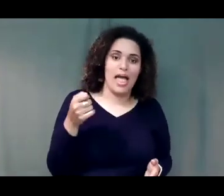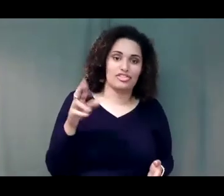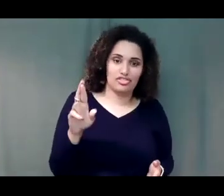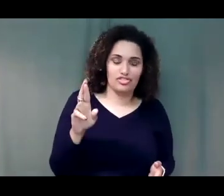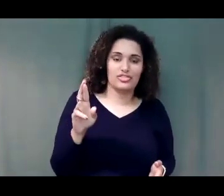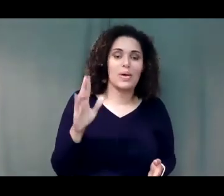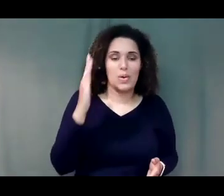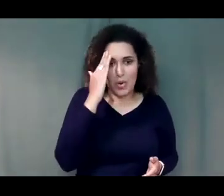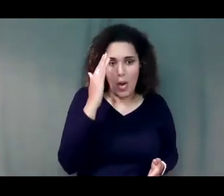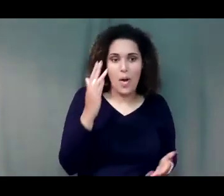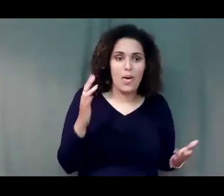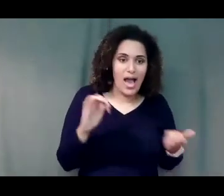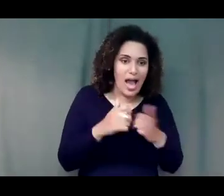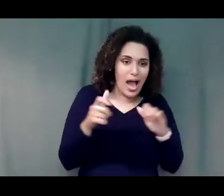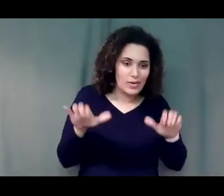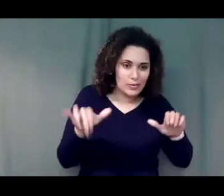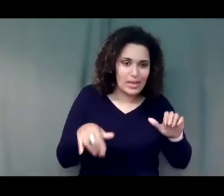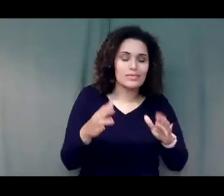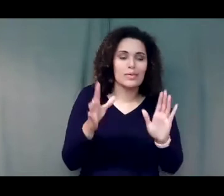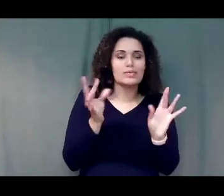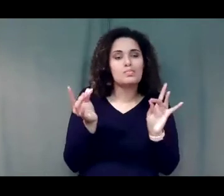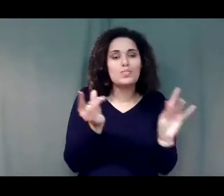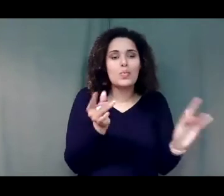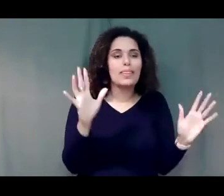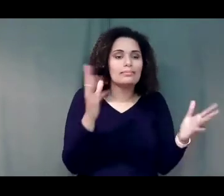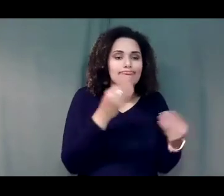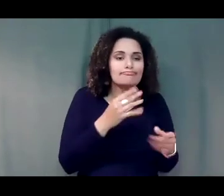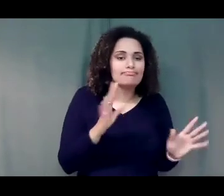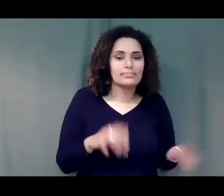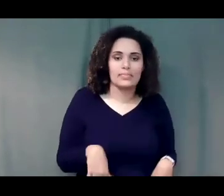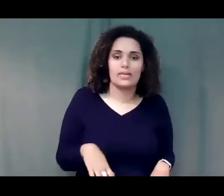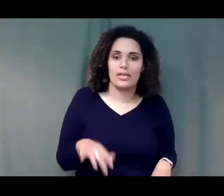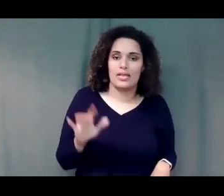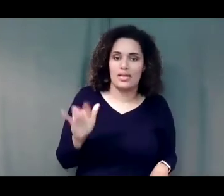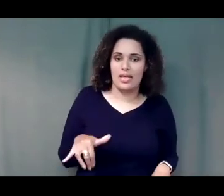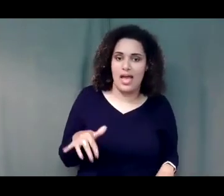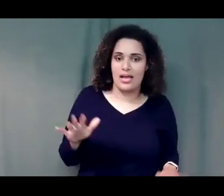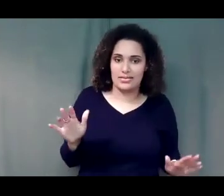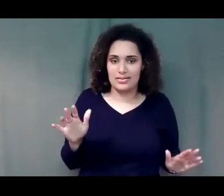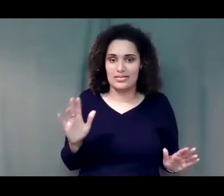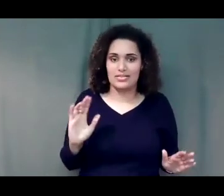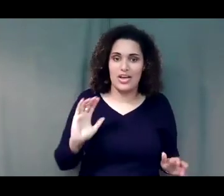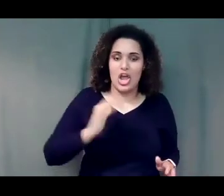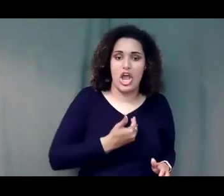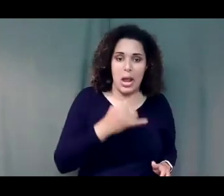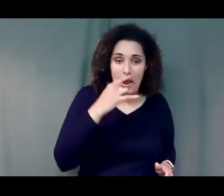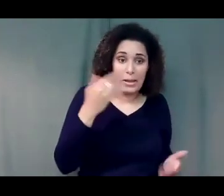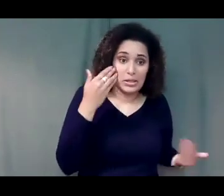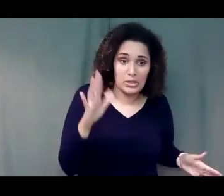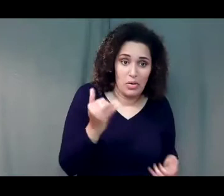how to do that. So that's kind of a smoother finish. Yeah. And that's where like us and our kids did not do that